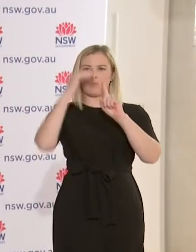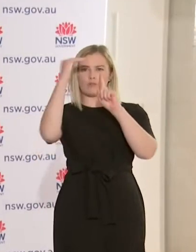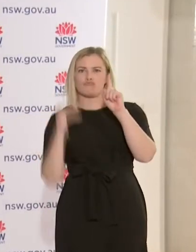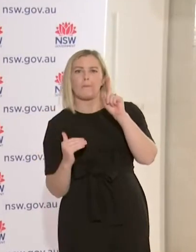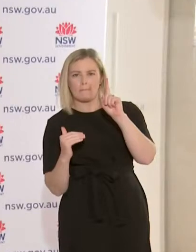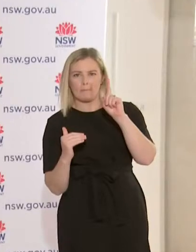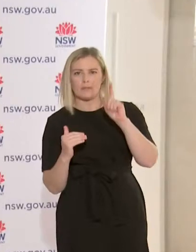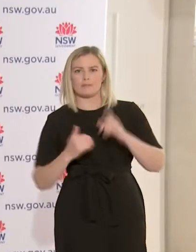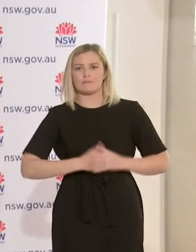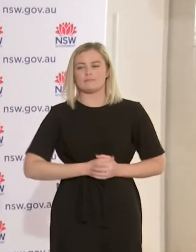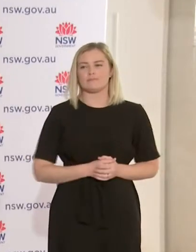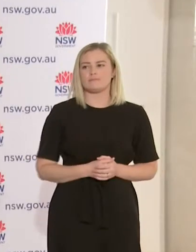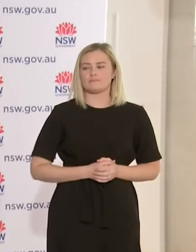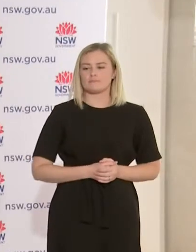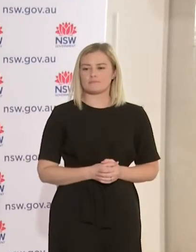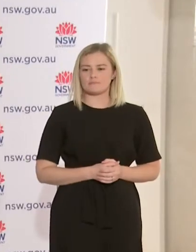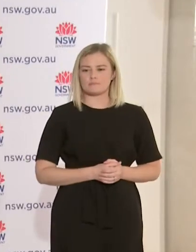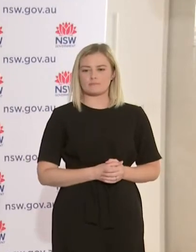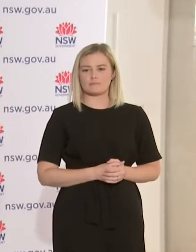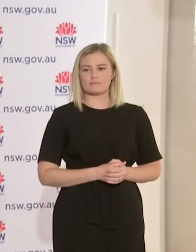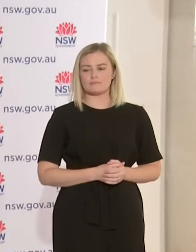vaccine supply, and